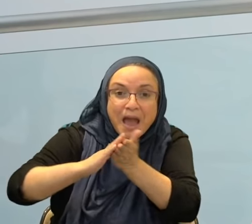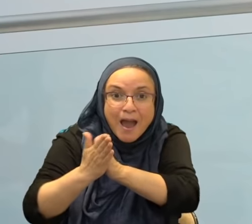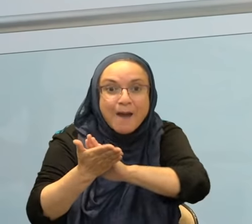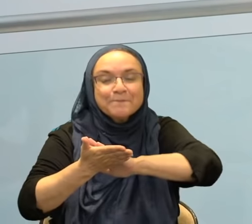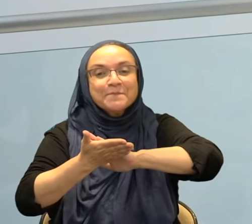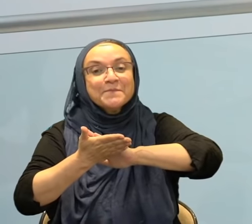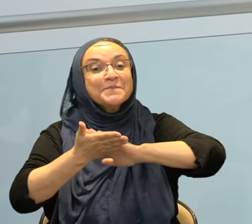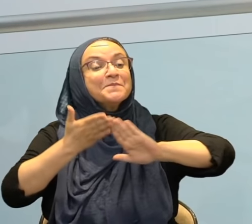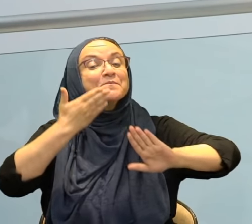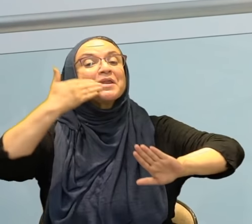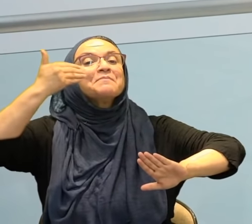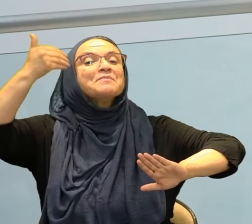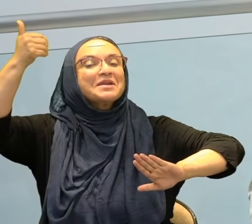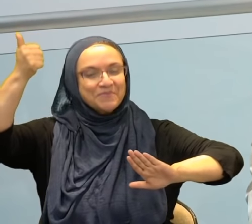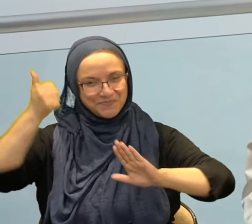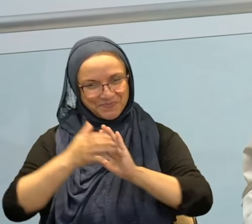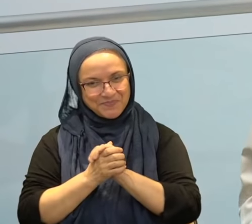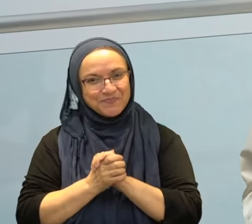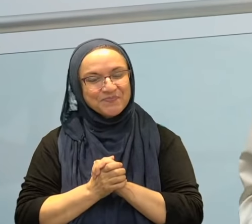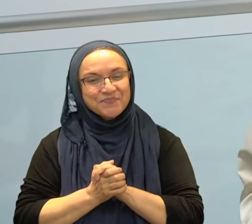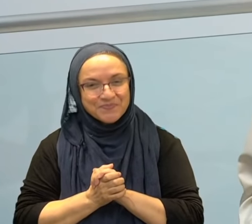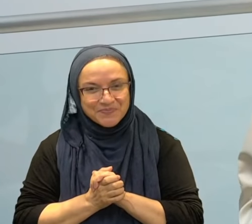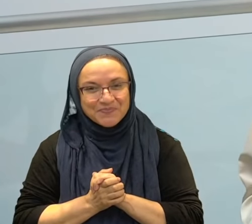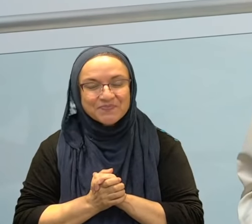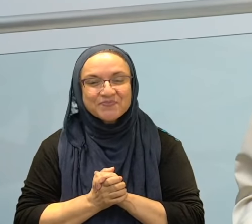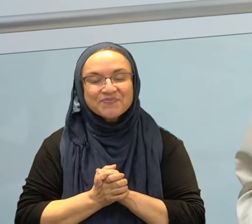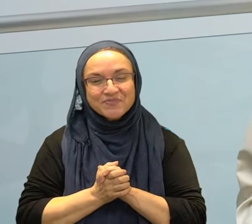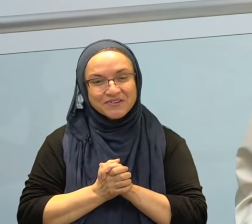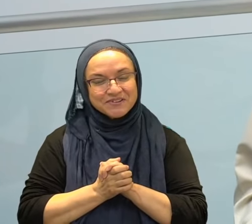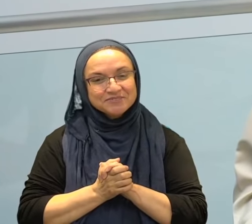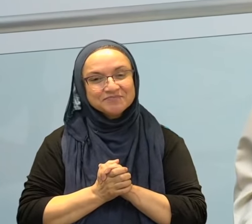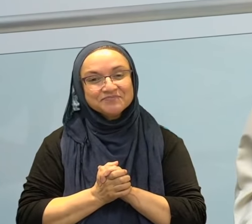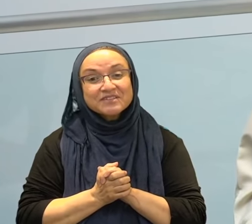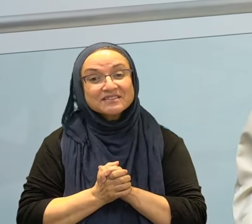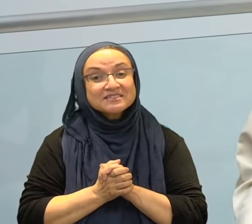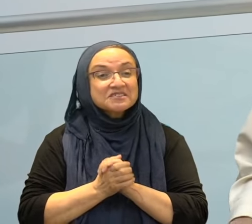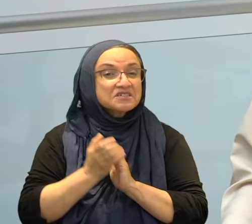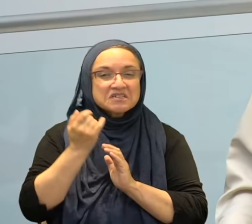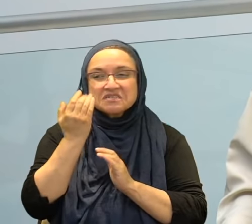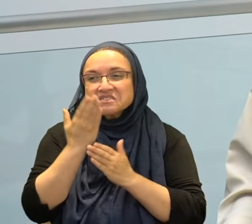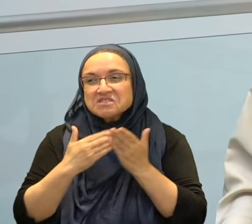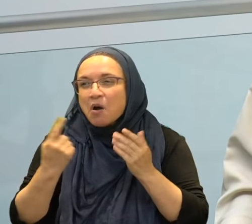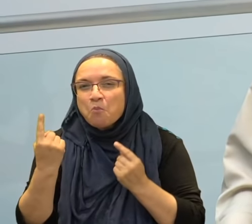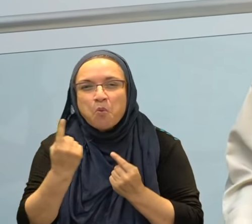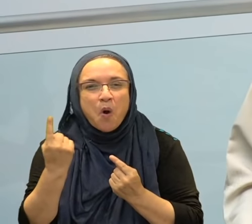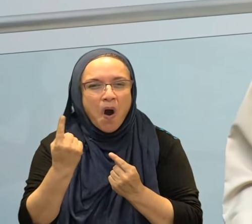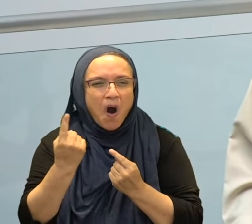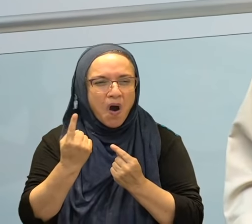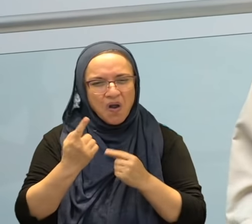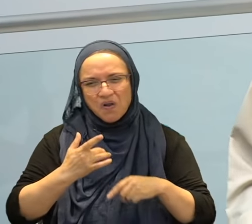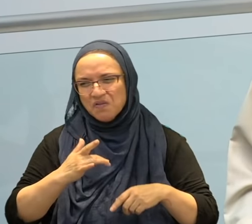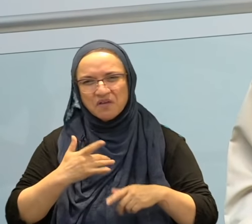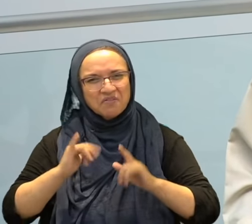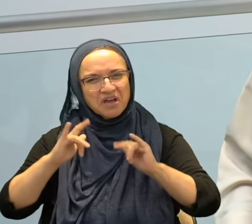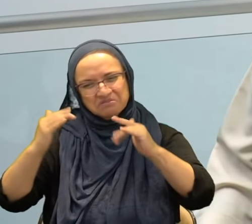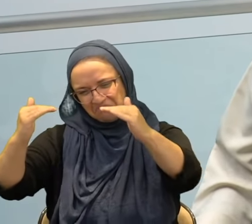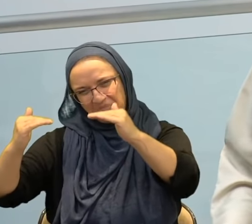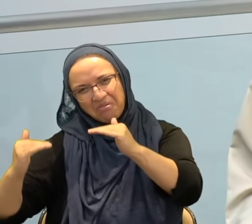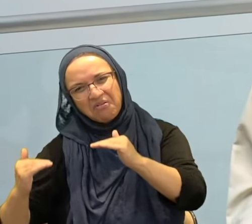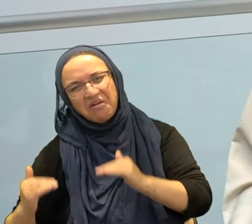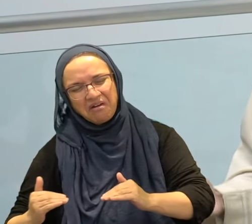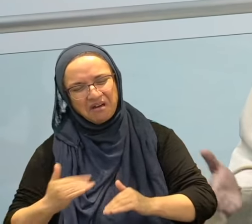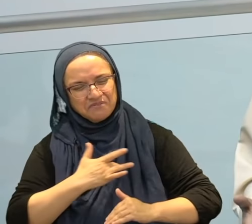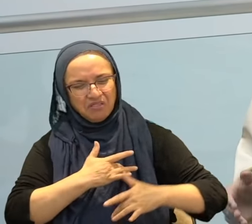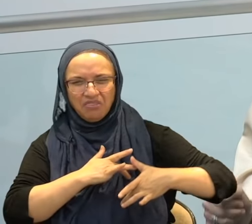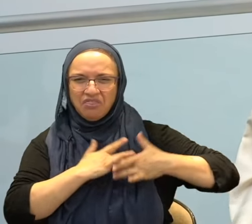of times, especially when you're talking about the secular sense, when someone hits that low point, they talk about their potential from that downfall in